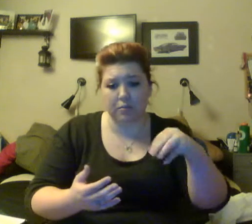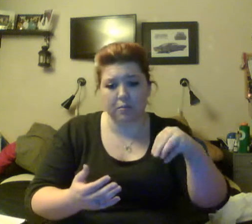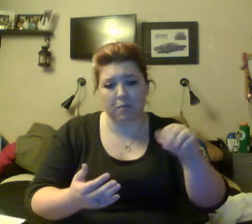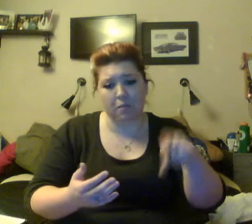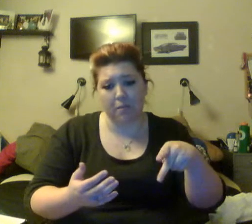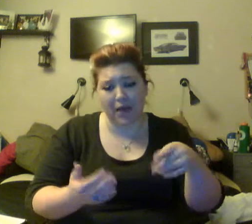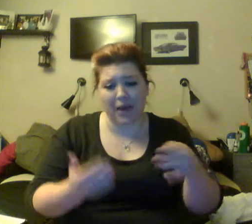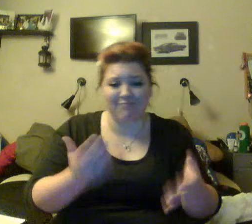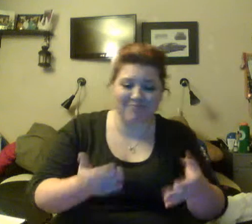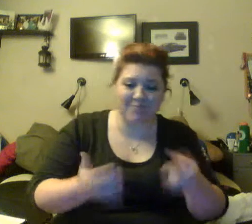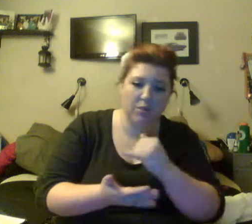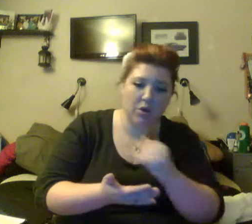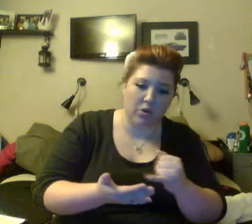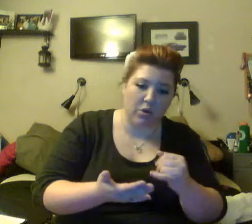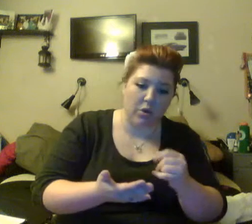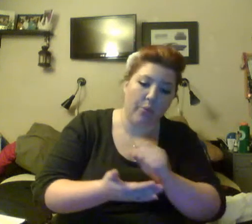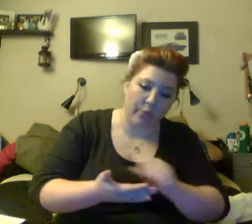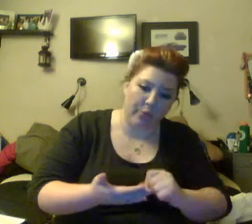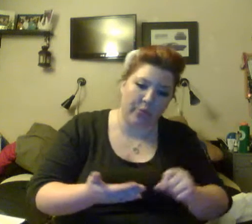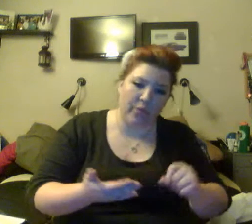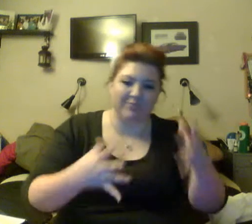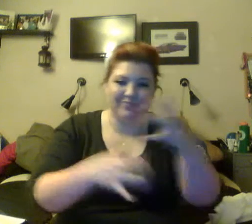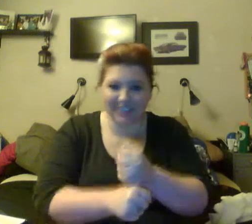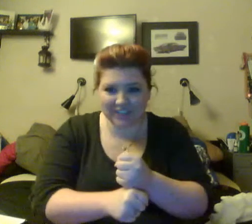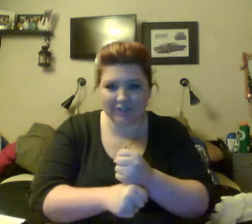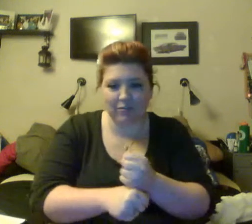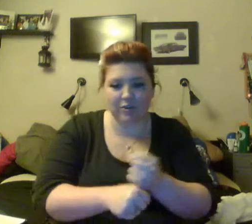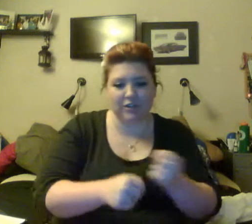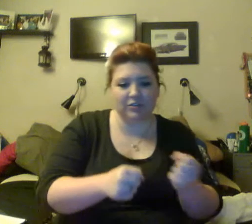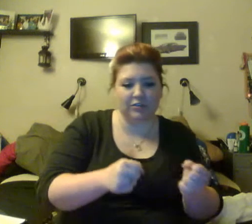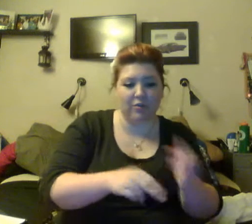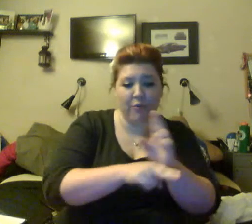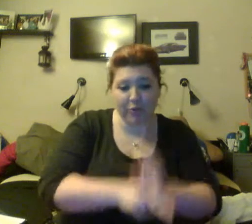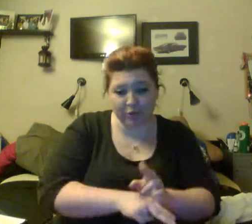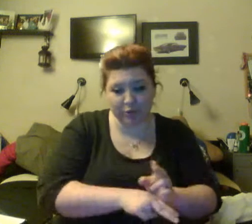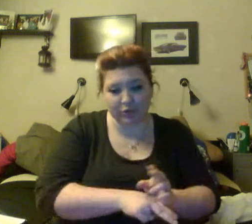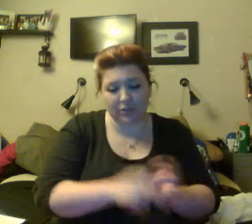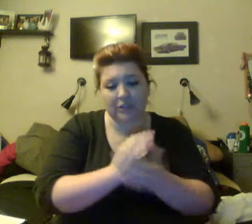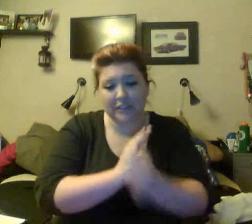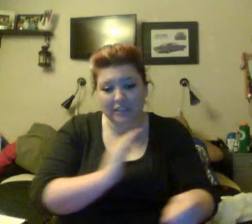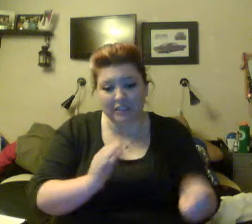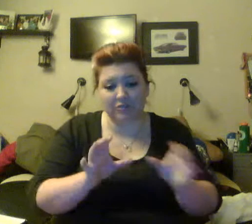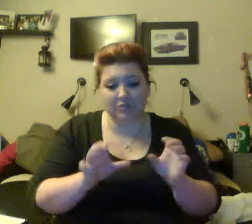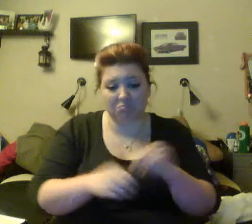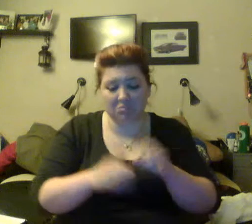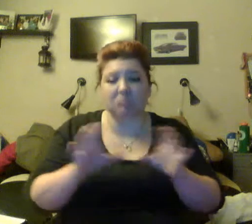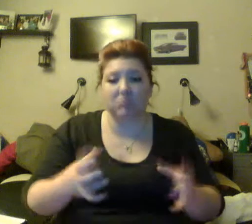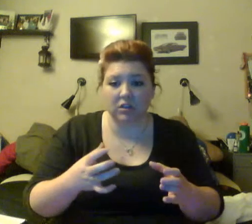all the skills that they've learned in class. And then the real key, where they start to do some serious research, and even though it's on a